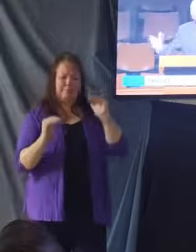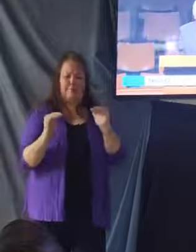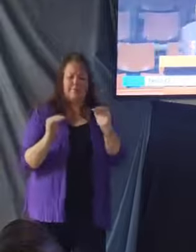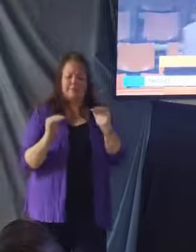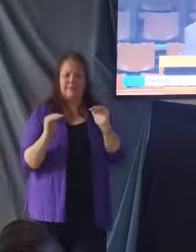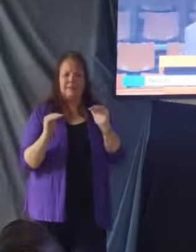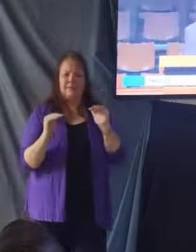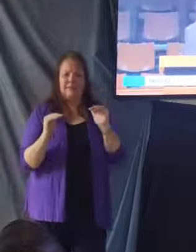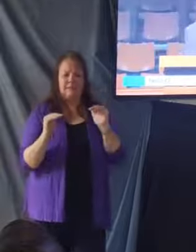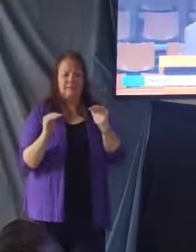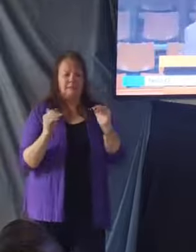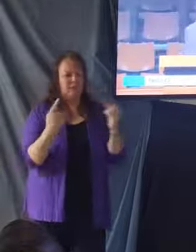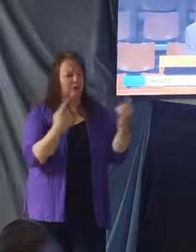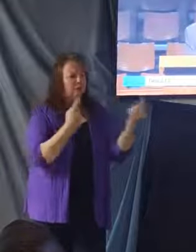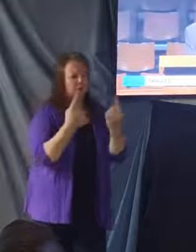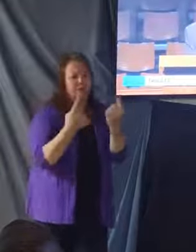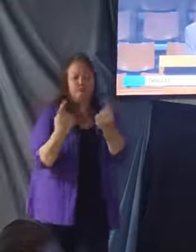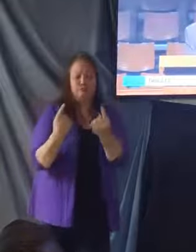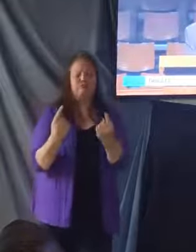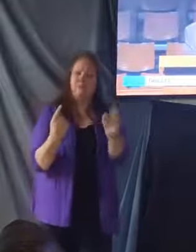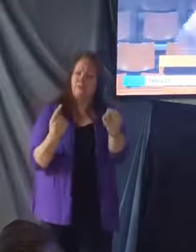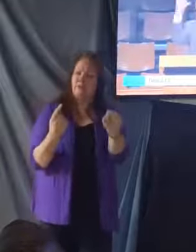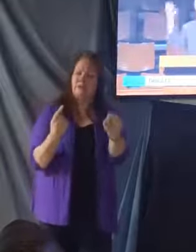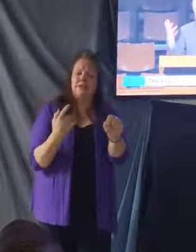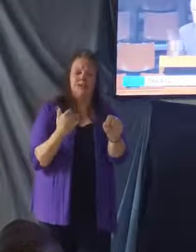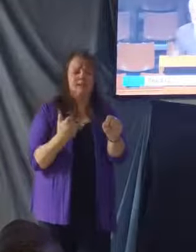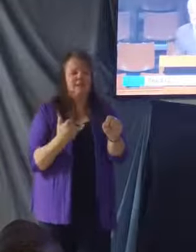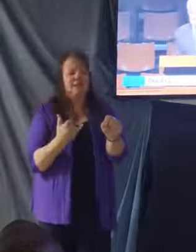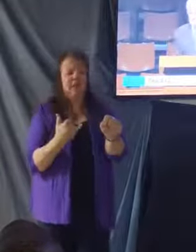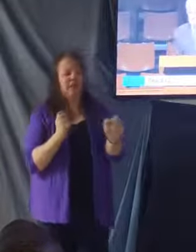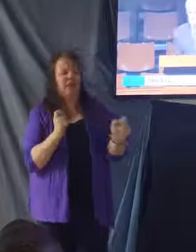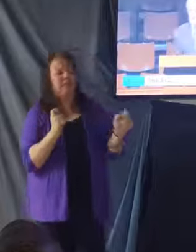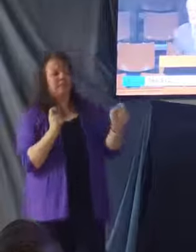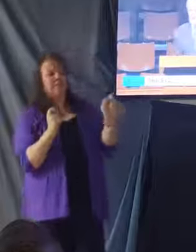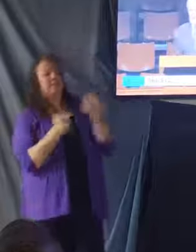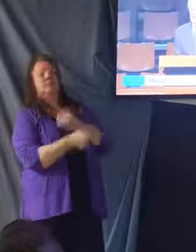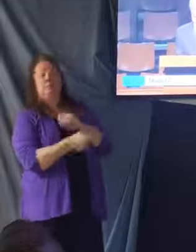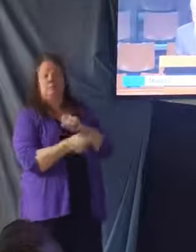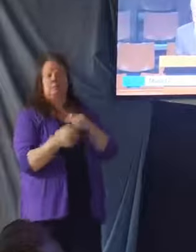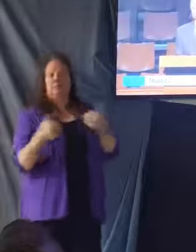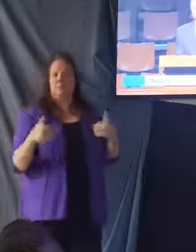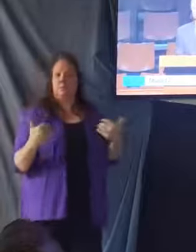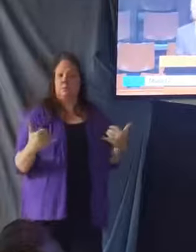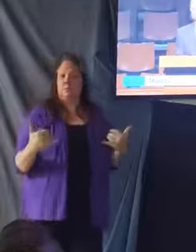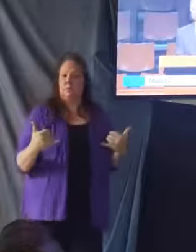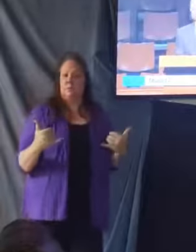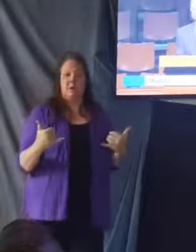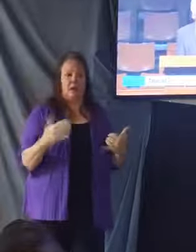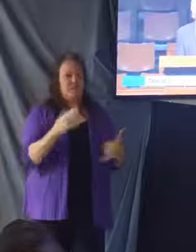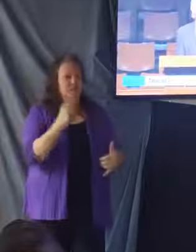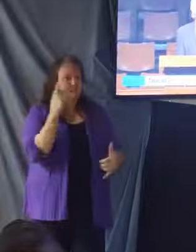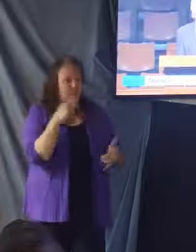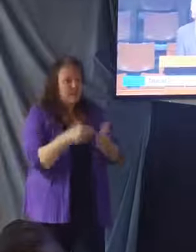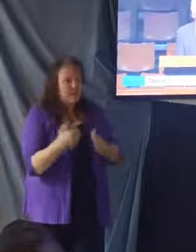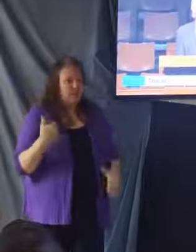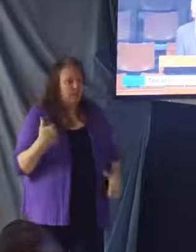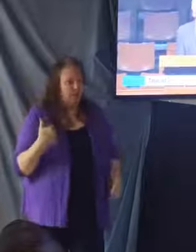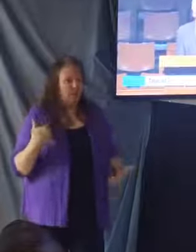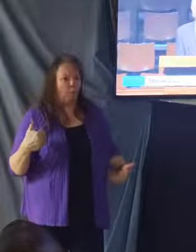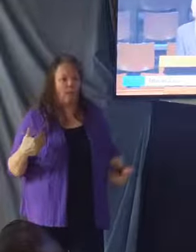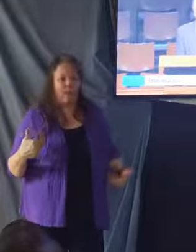So what comes along with the world? Now things have changed so drastically. I've never seen it like this